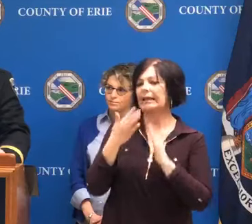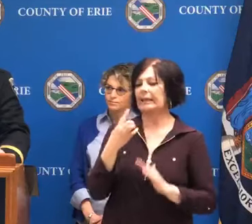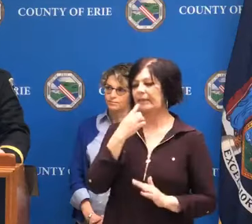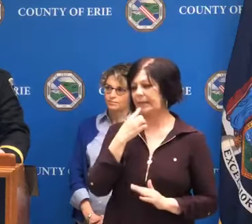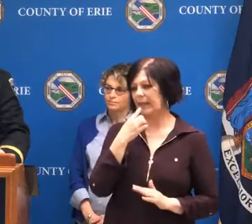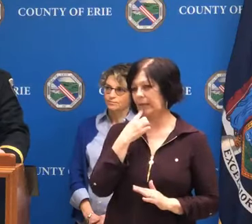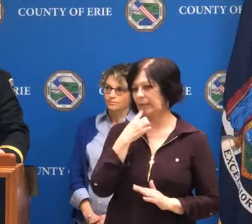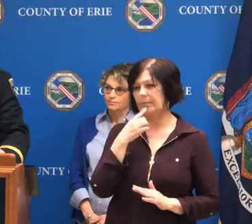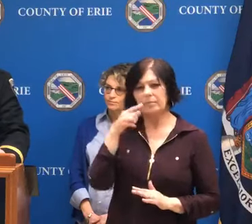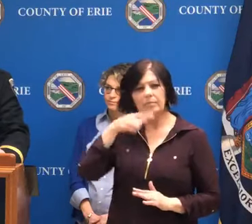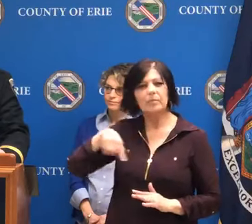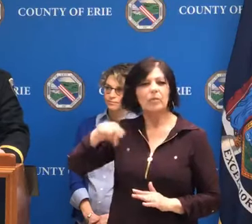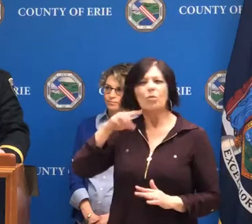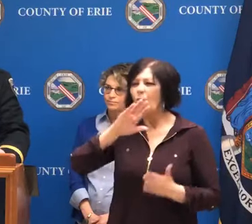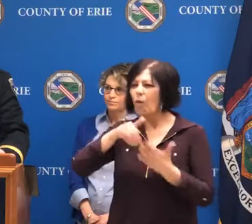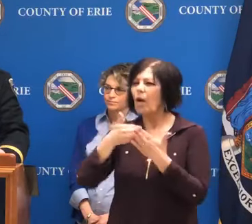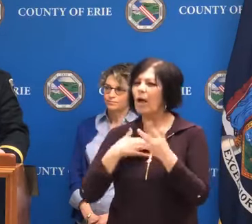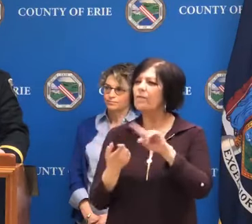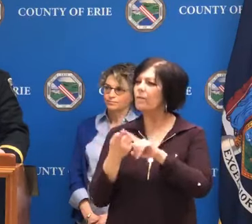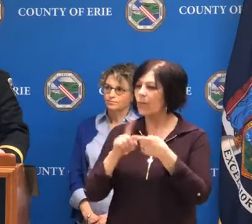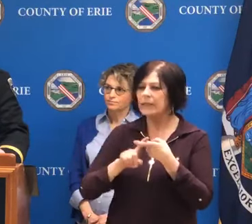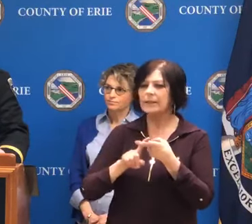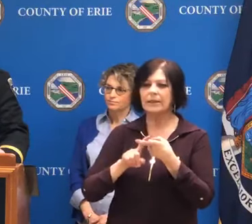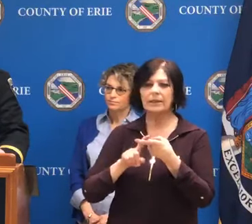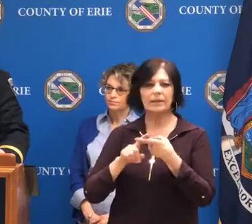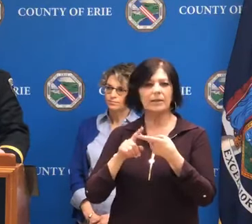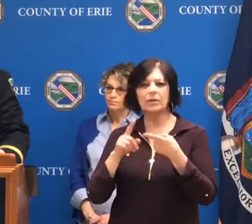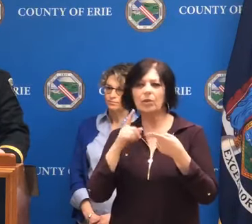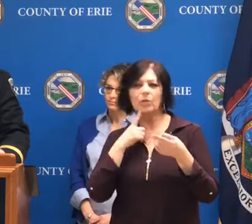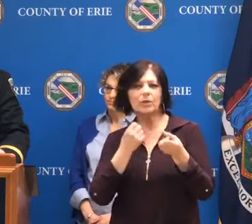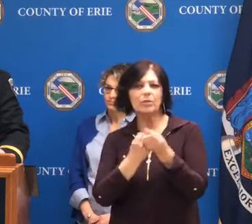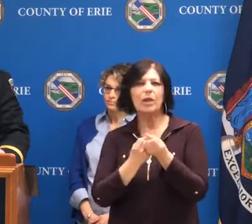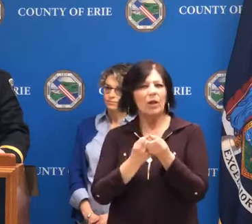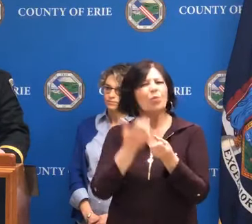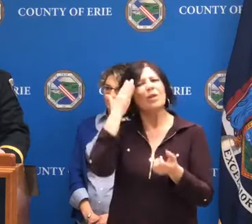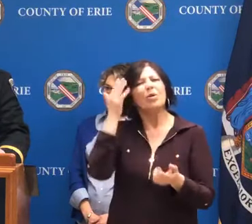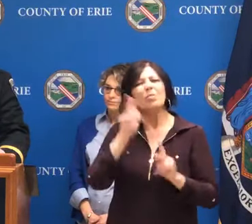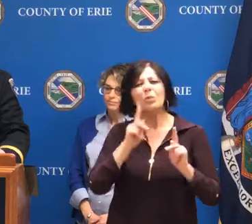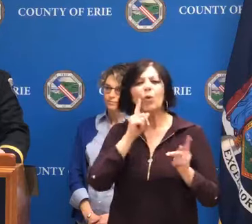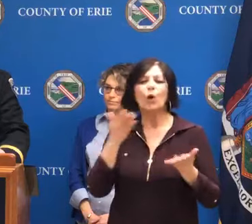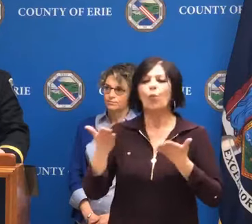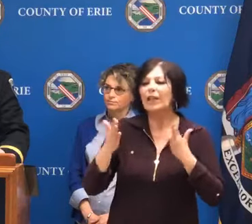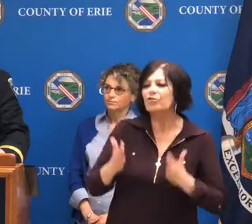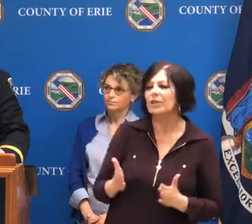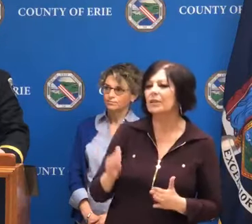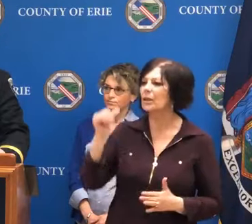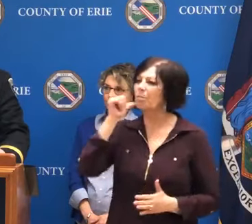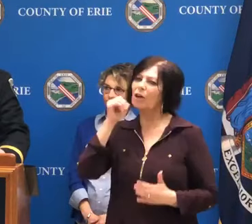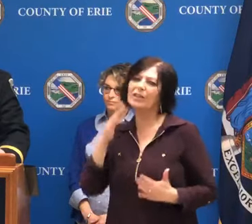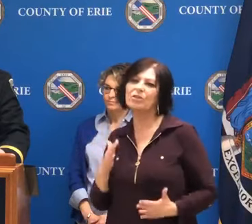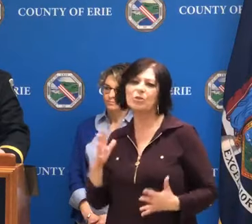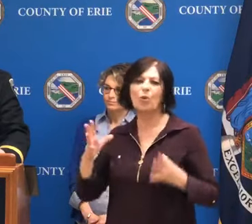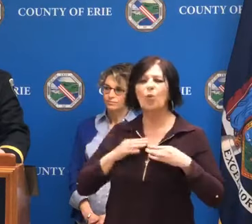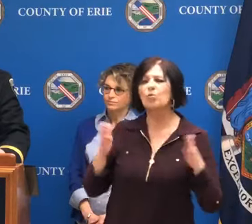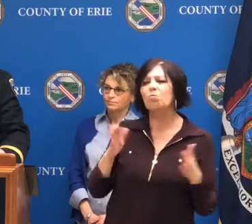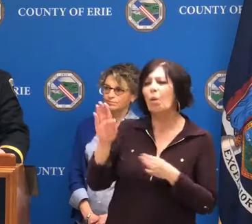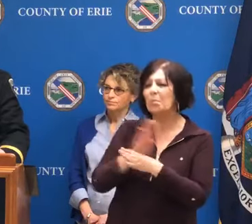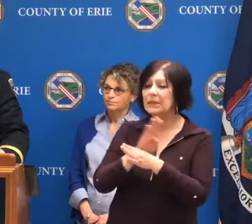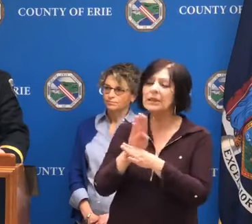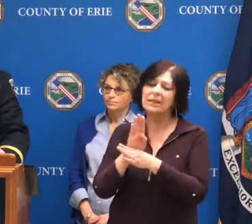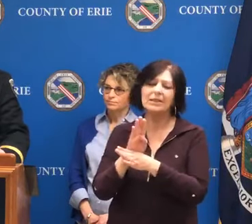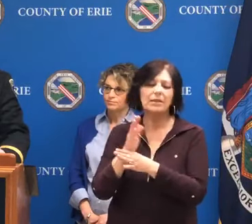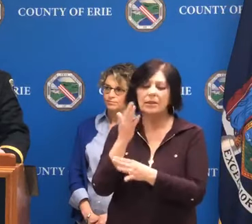people in this room, we all have friends that are to support families that are waitresses and bartenders, that own small businesses and restaurants. This